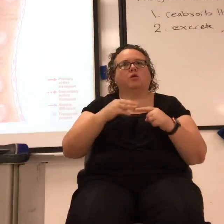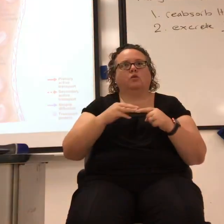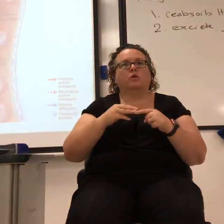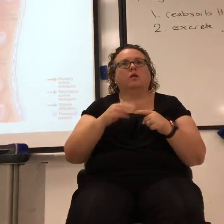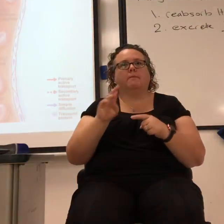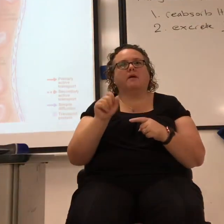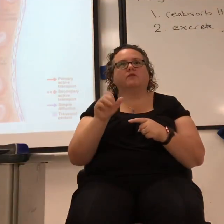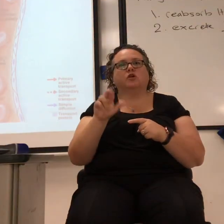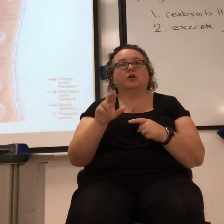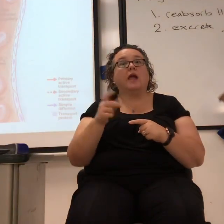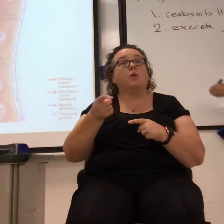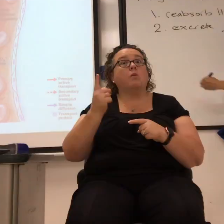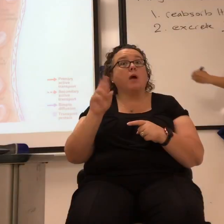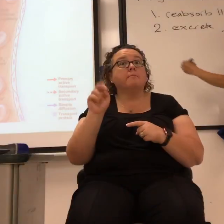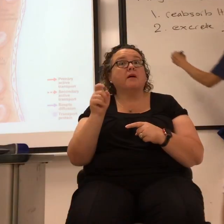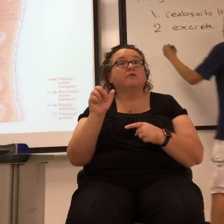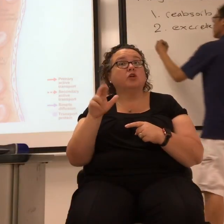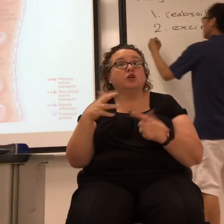those buffers is ammonia.